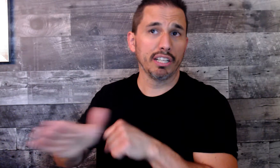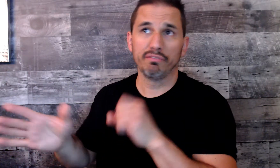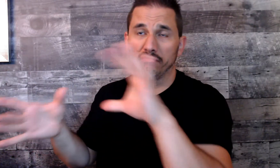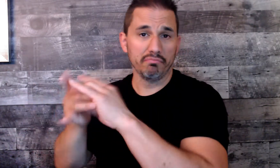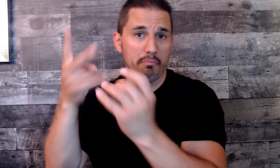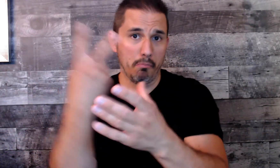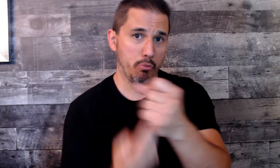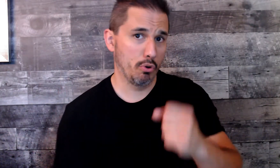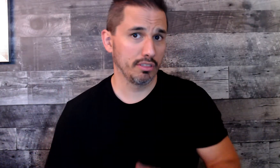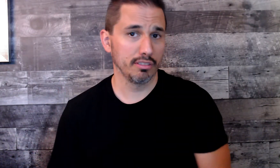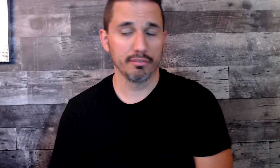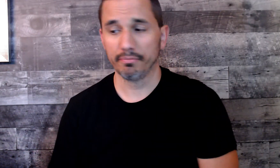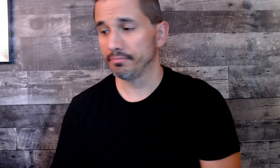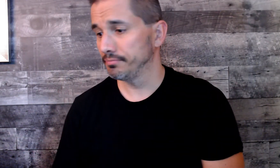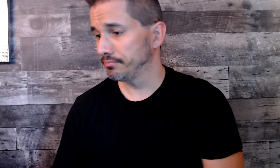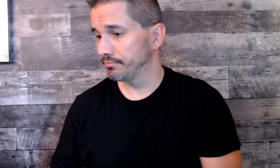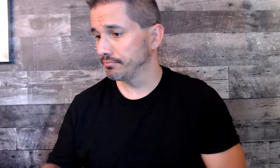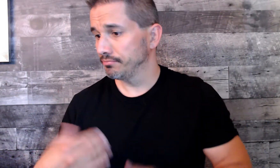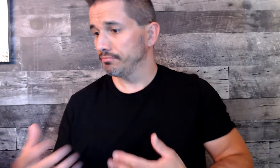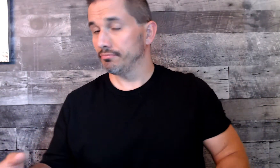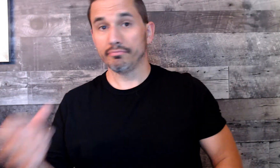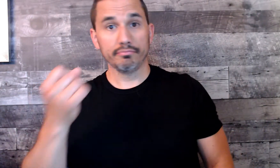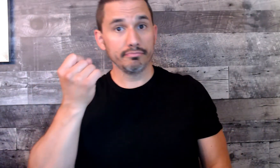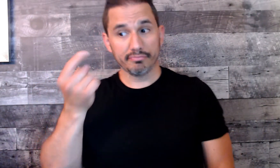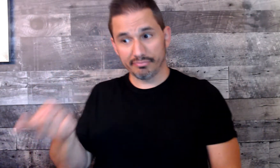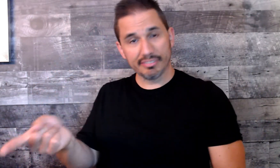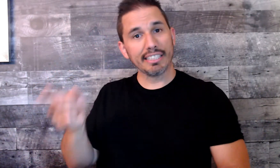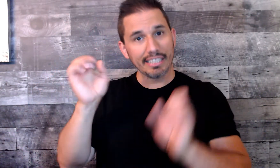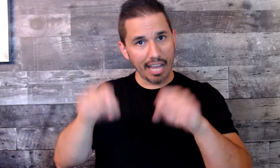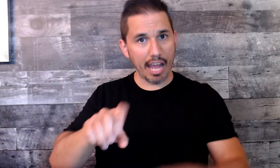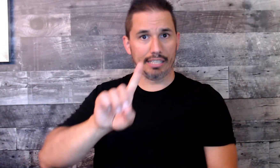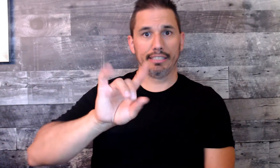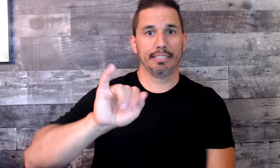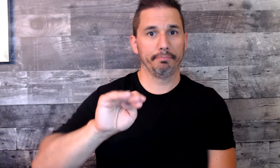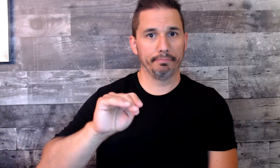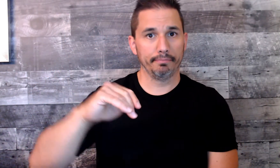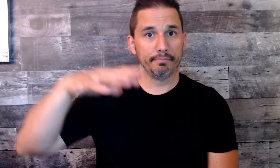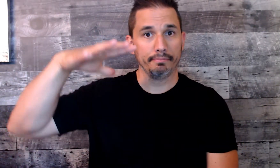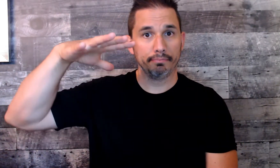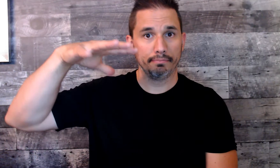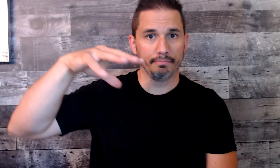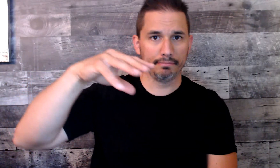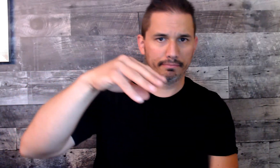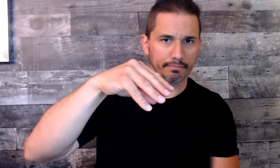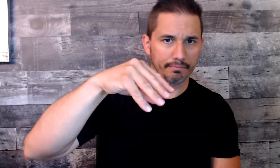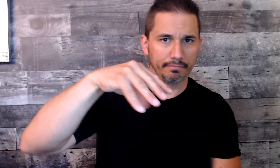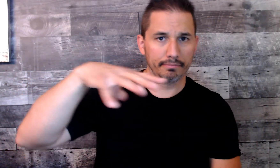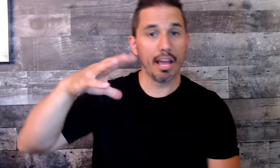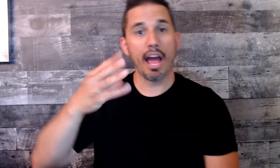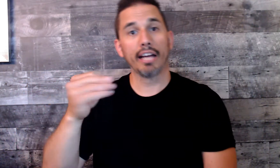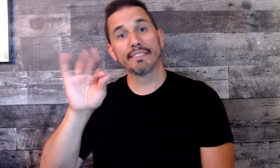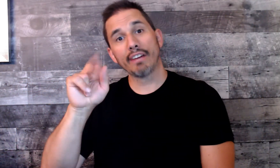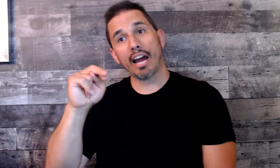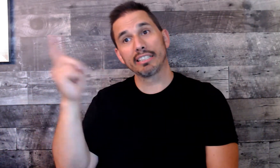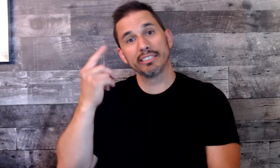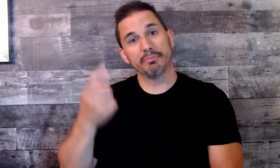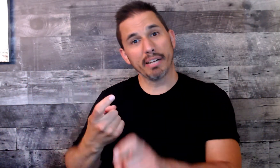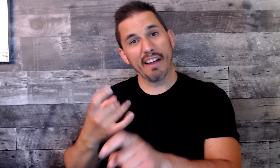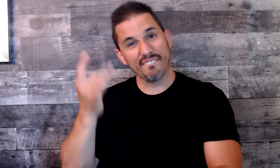fiddle with the pull switches or having two separate switches on the wall. You could just have this one smart switch. You could also use